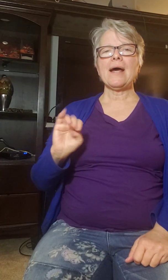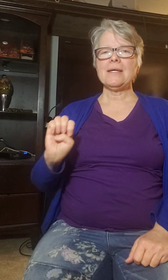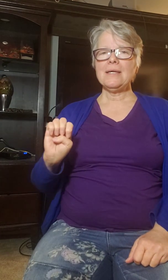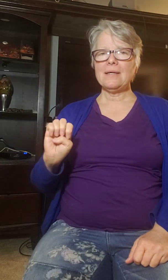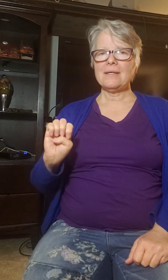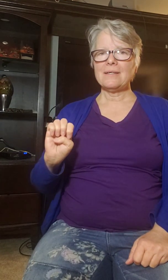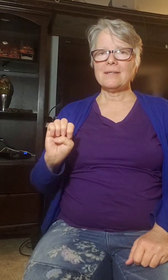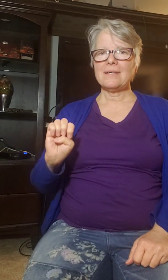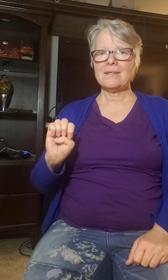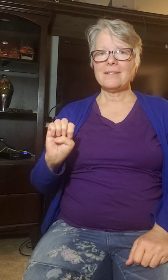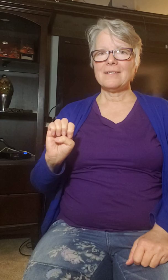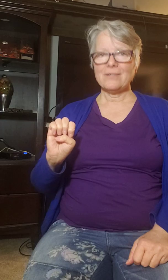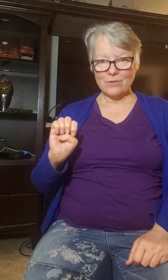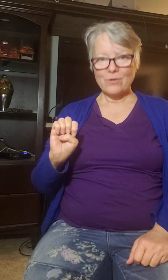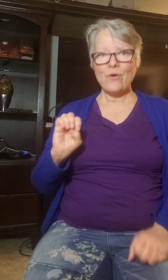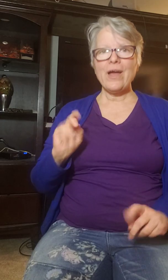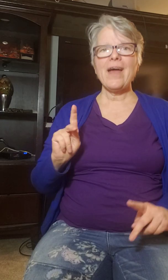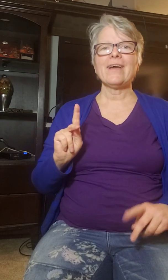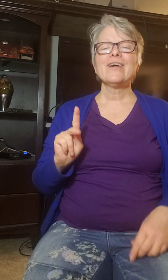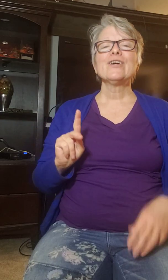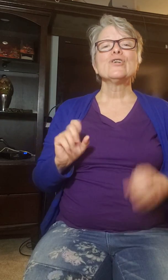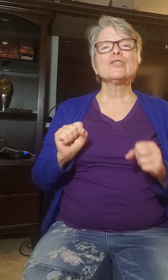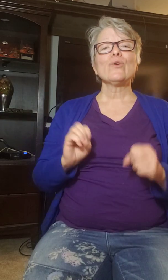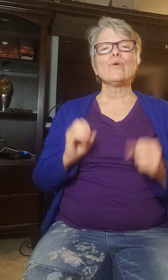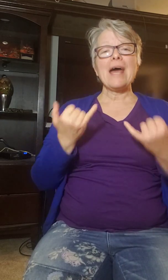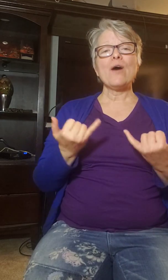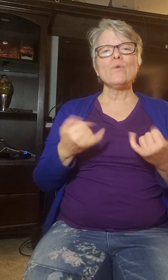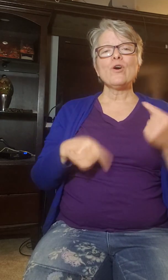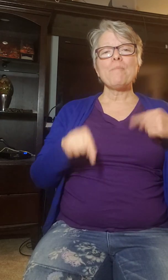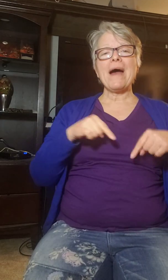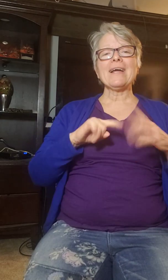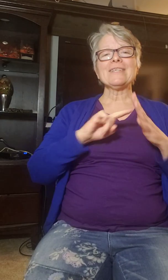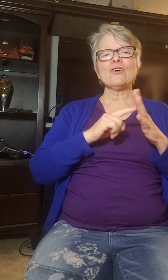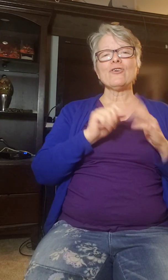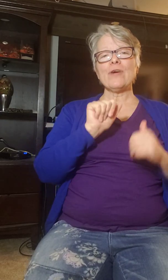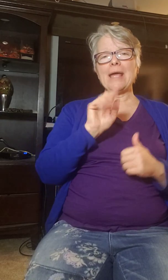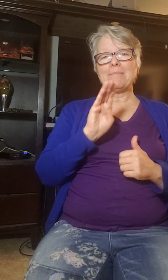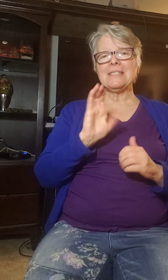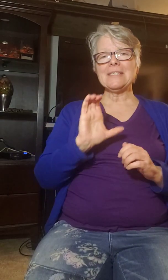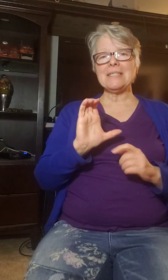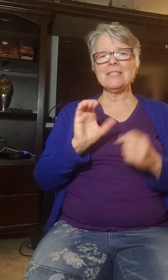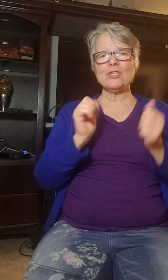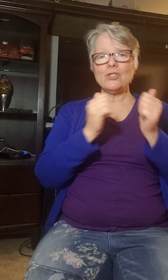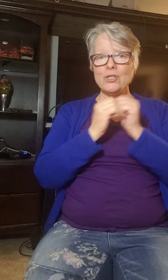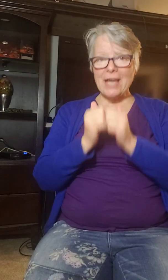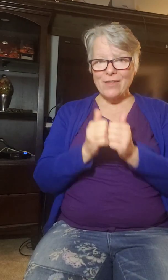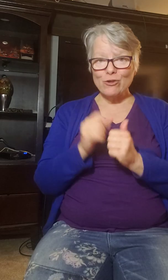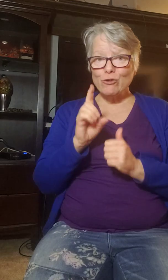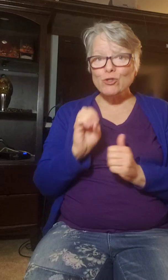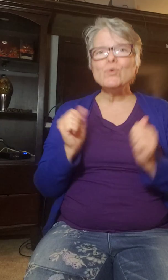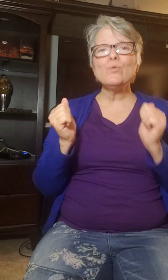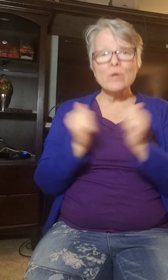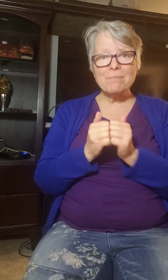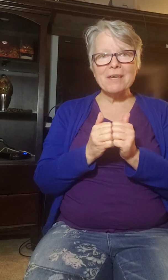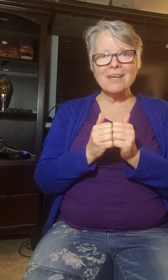B-O-N-N-I-E. Okay, so now we'll go back and start our ABCs together. Do it with me, because